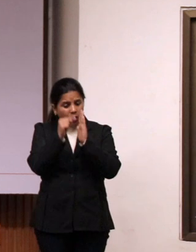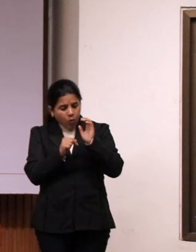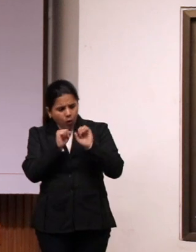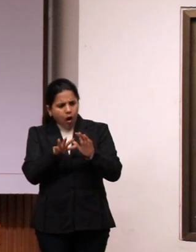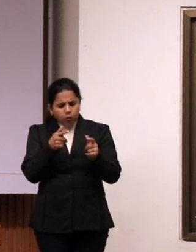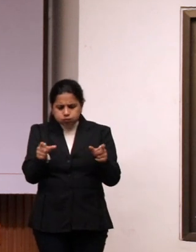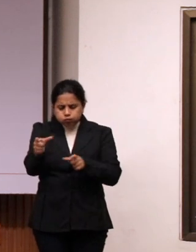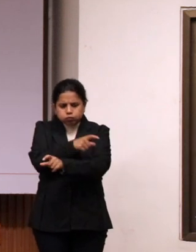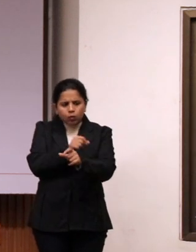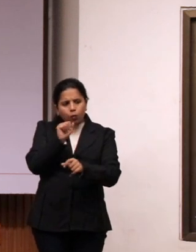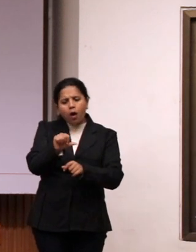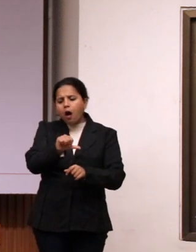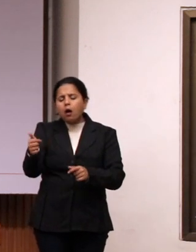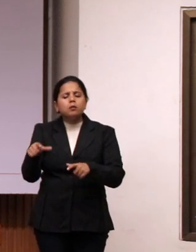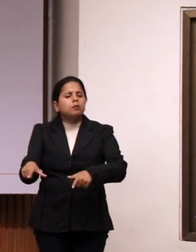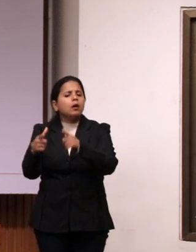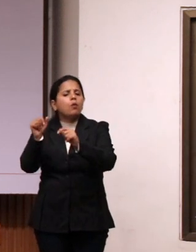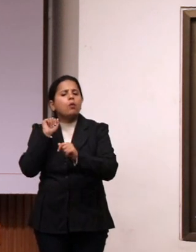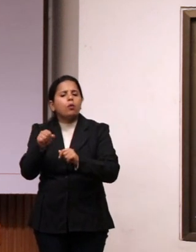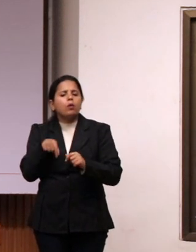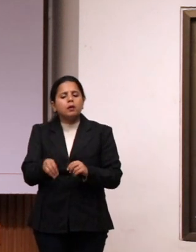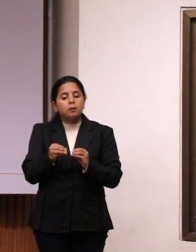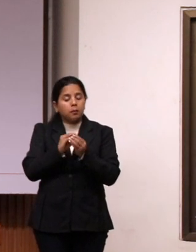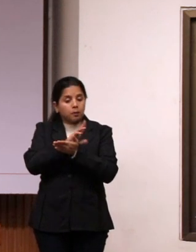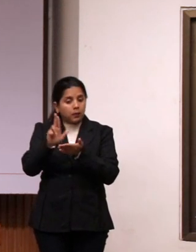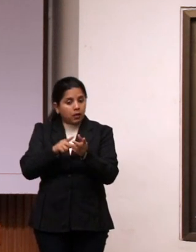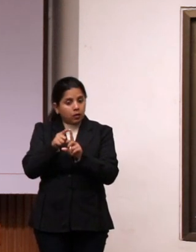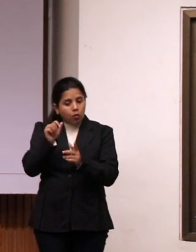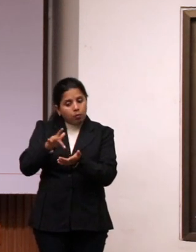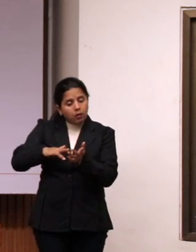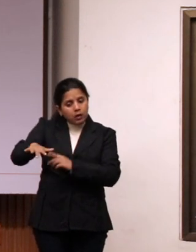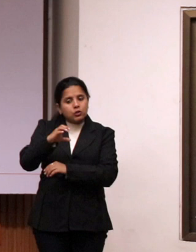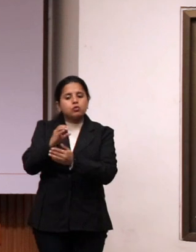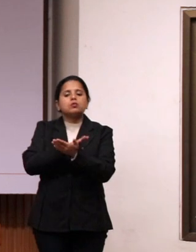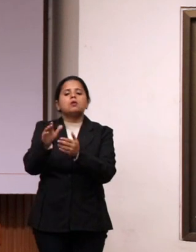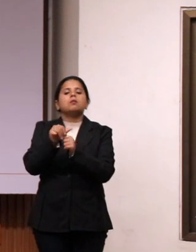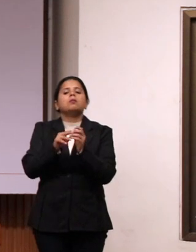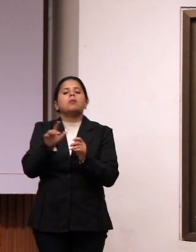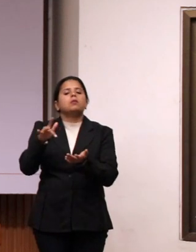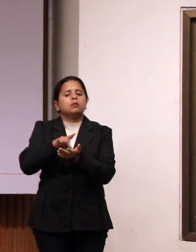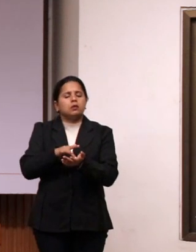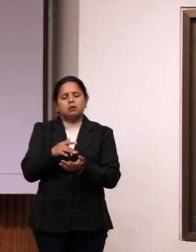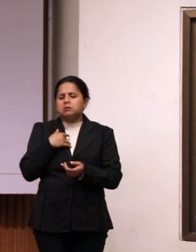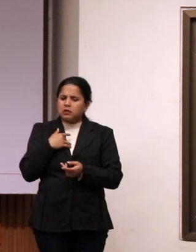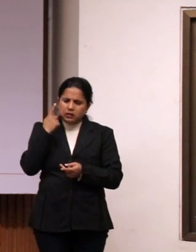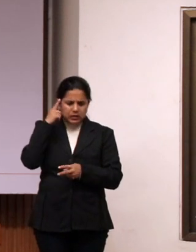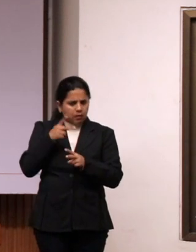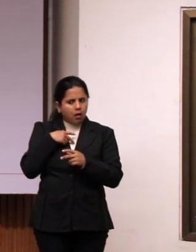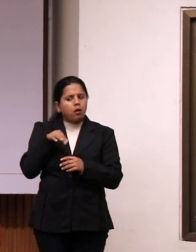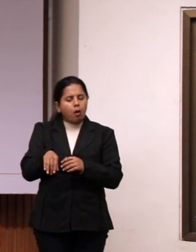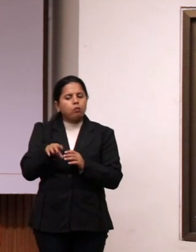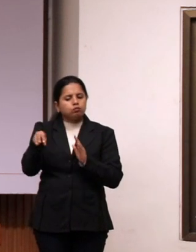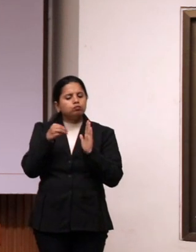prosopis juliflora working right there in Bhind Morena areas, in Chambal areas. So still I have taken note from